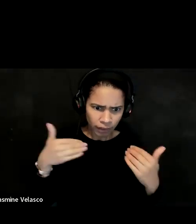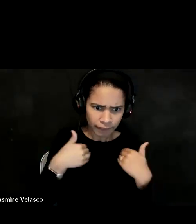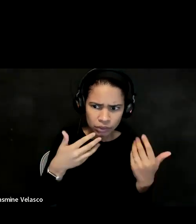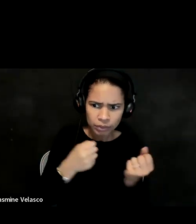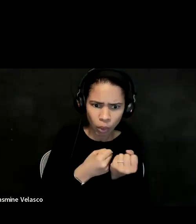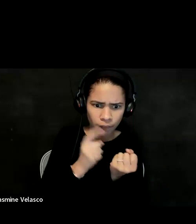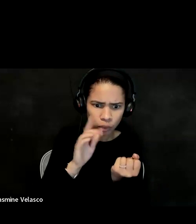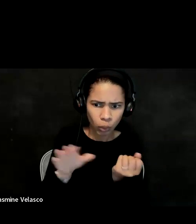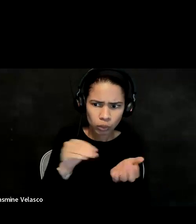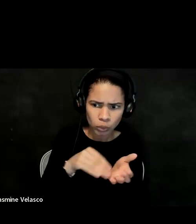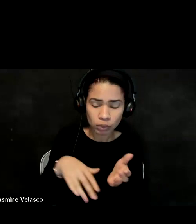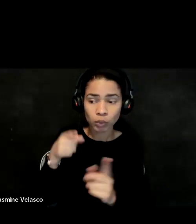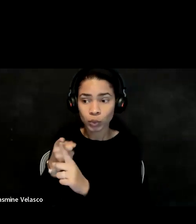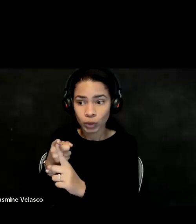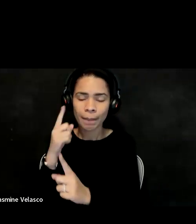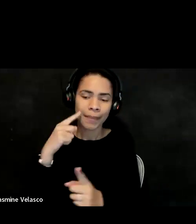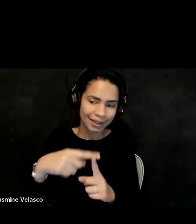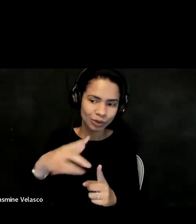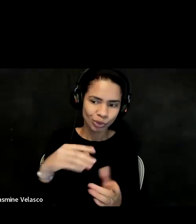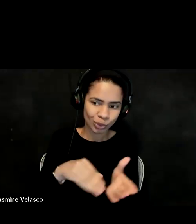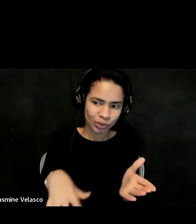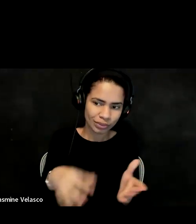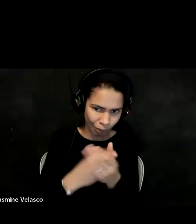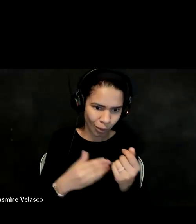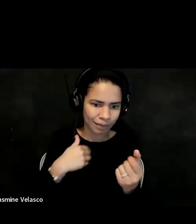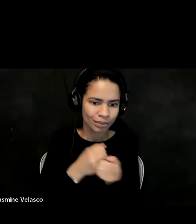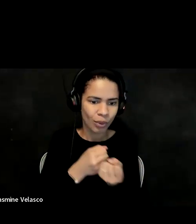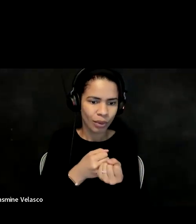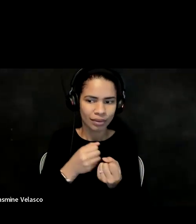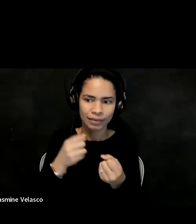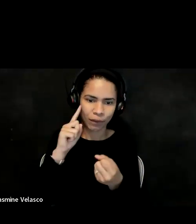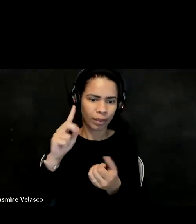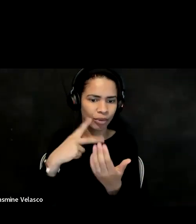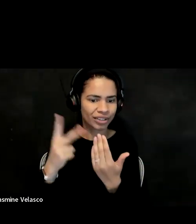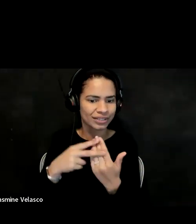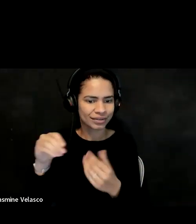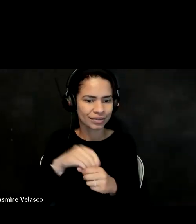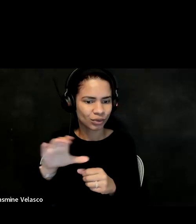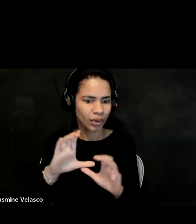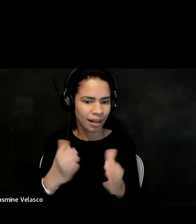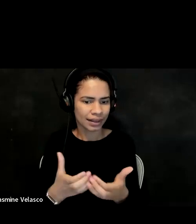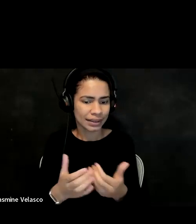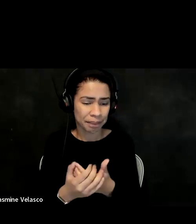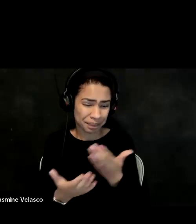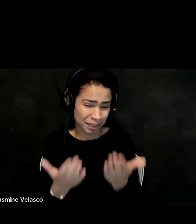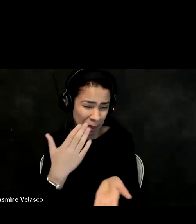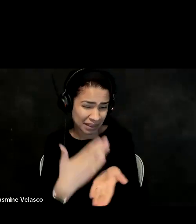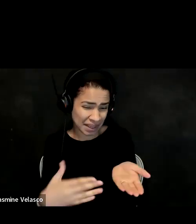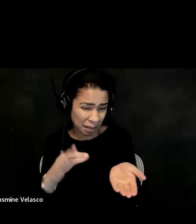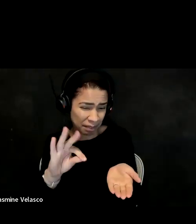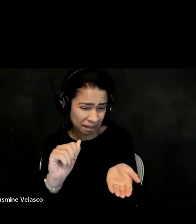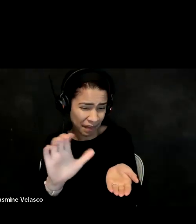support too through these projects you're doing in your class. And this has become especially critical for faculty who may be hesitant to